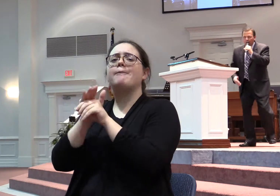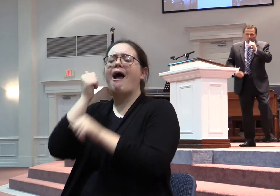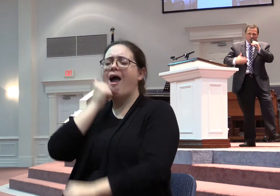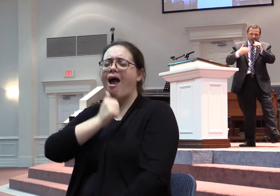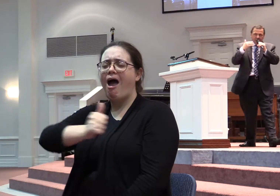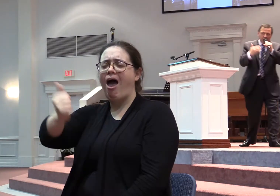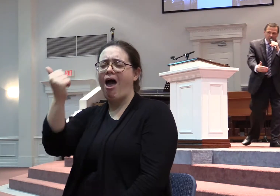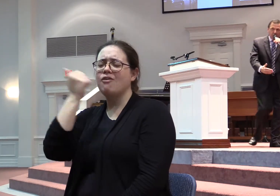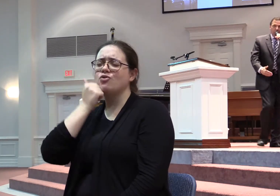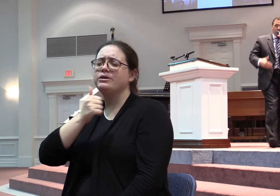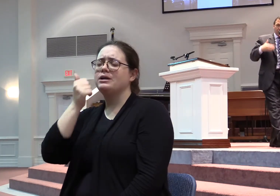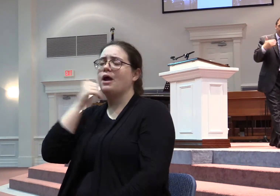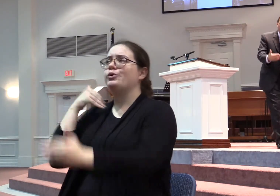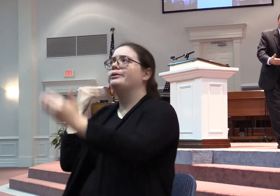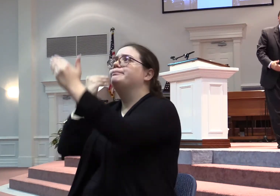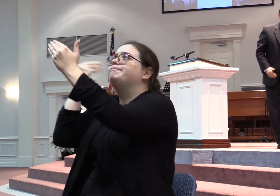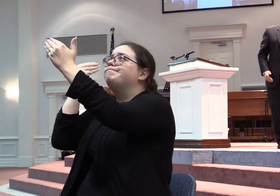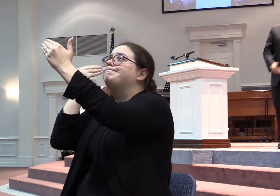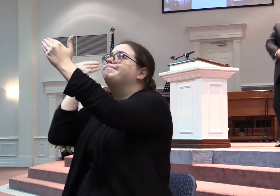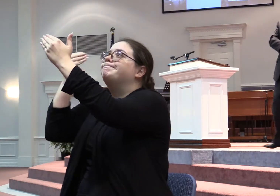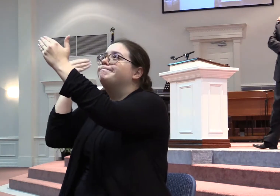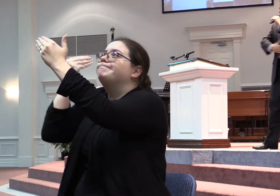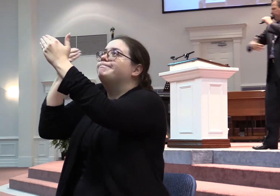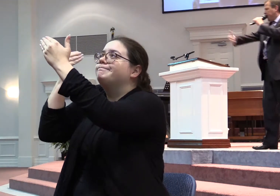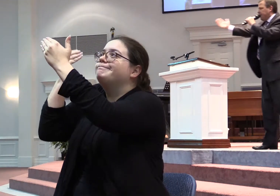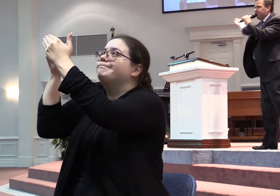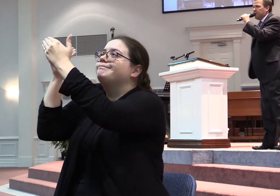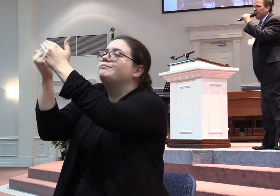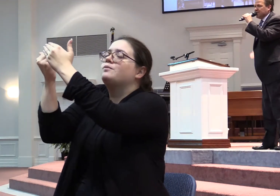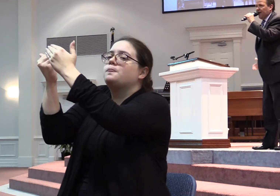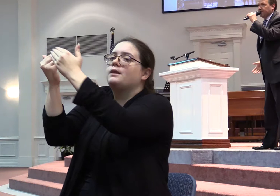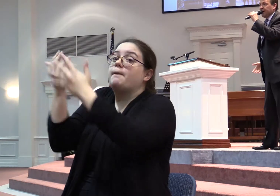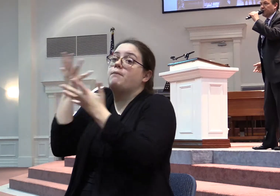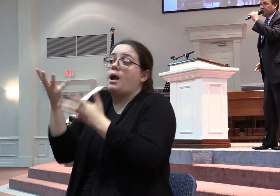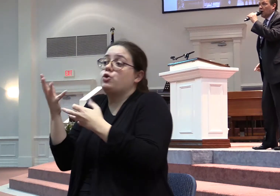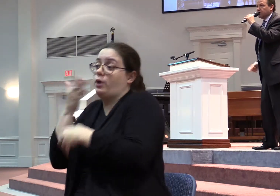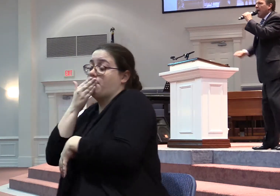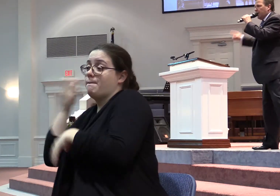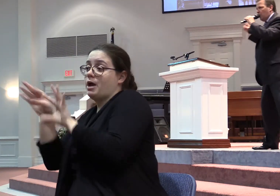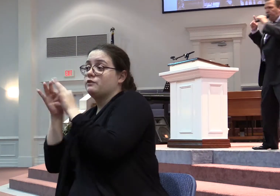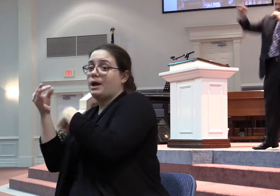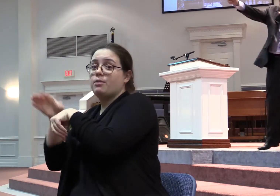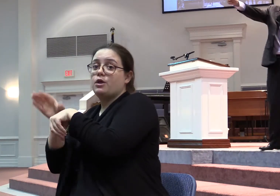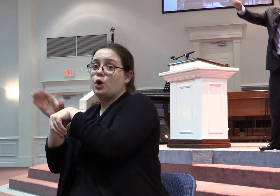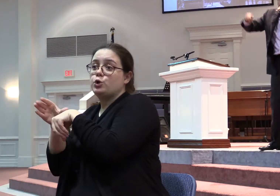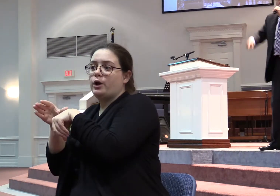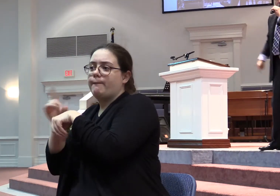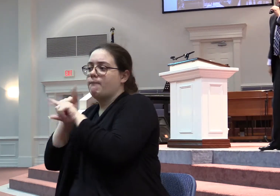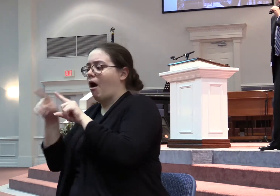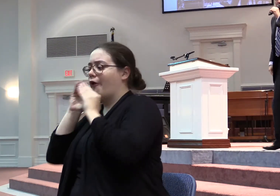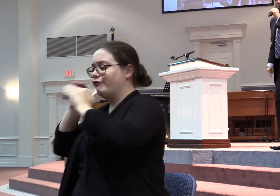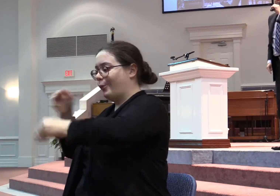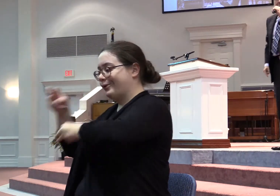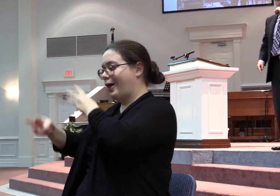day you'll inch a little closer to God. But you can have the be from the best family in the church, and you point your tents toward